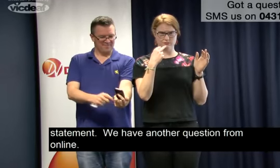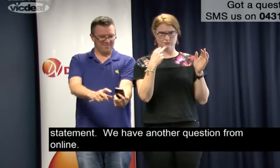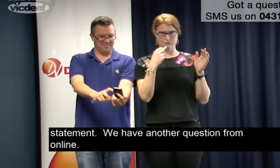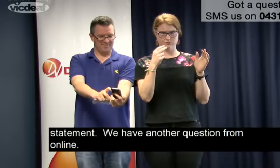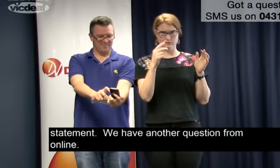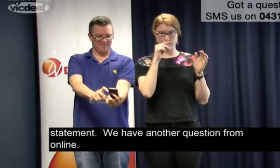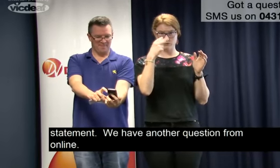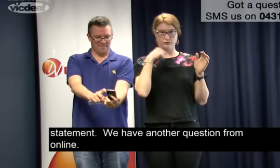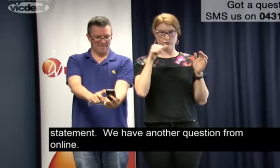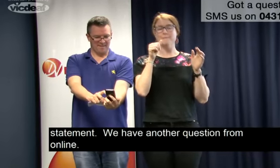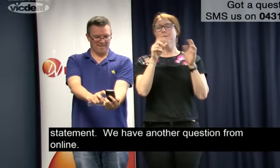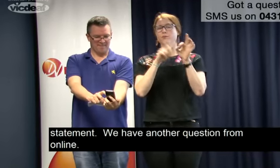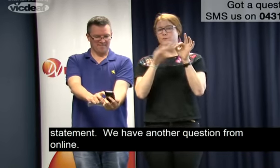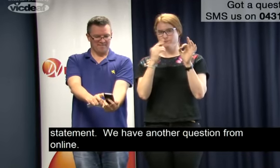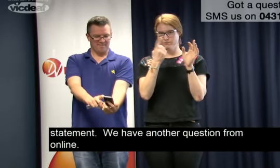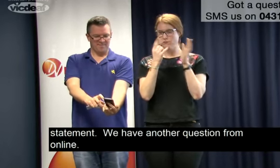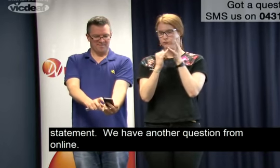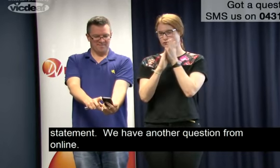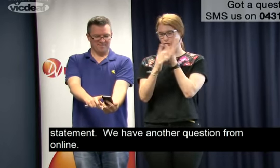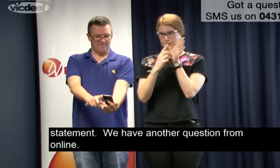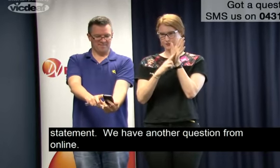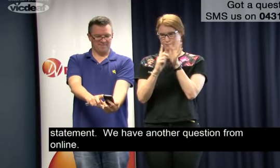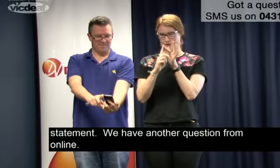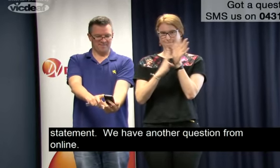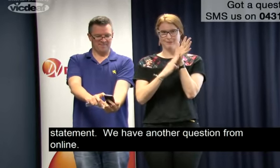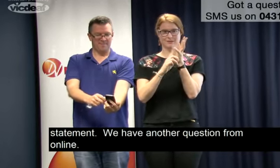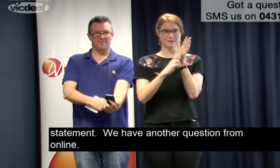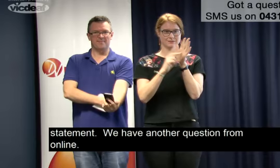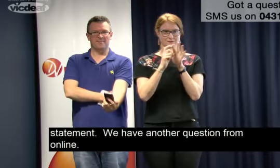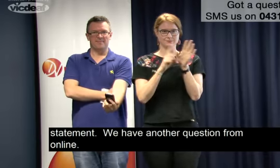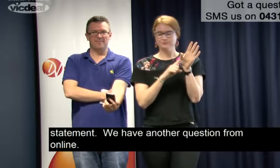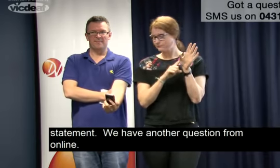Can you see me okay? I have a question from Shane Mundy.